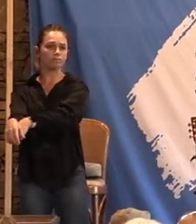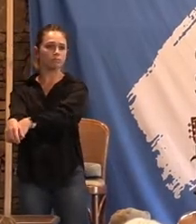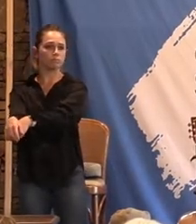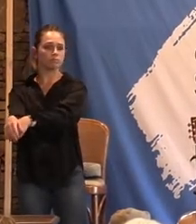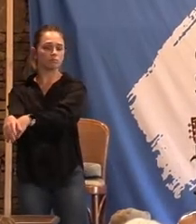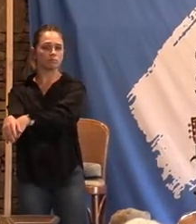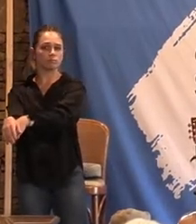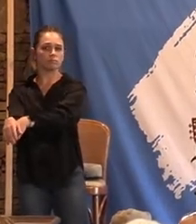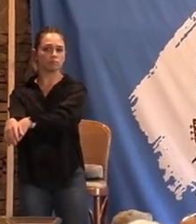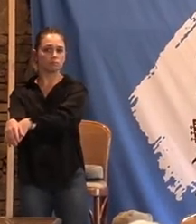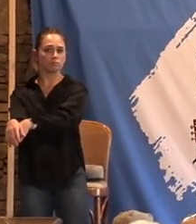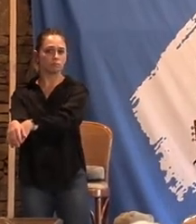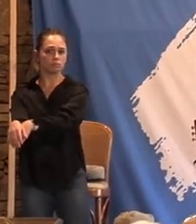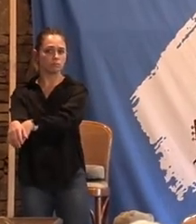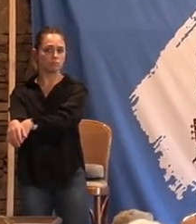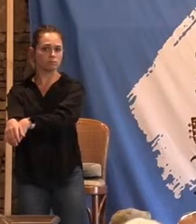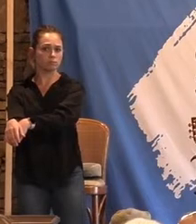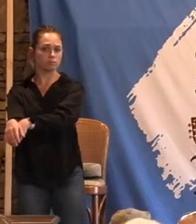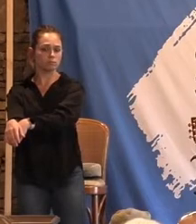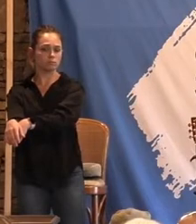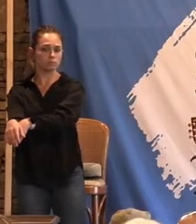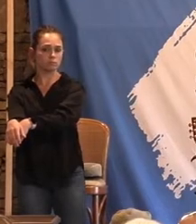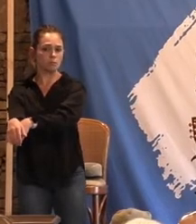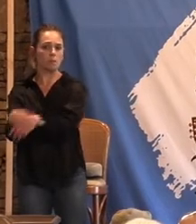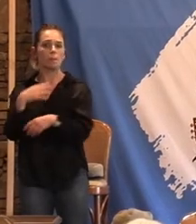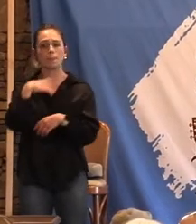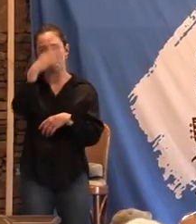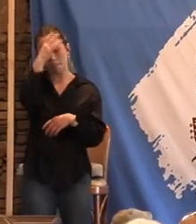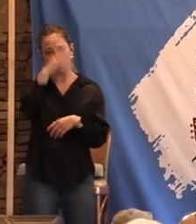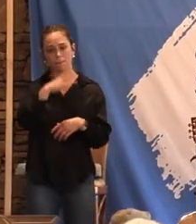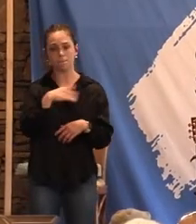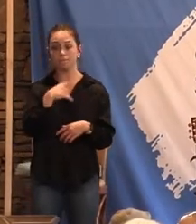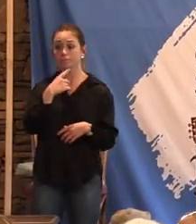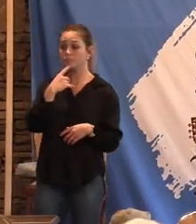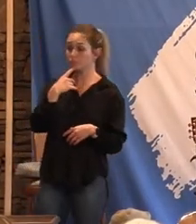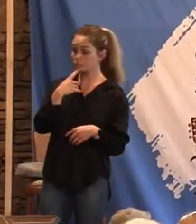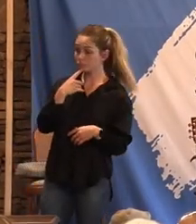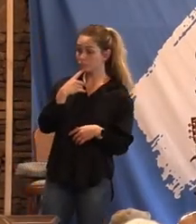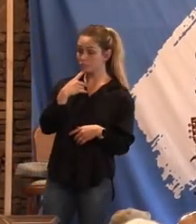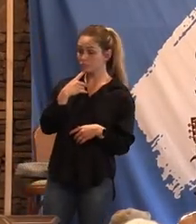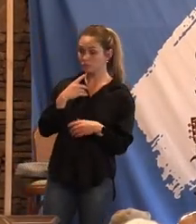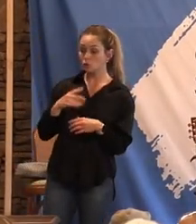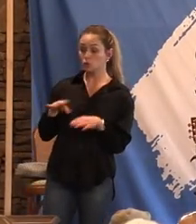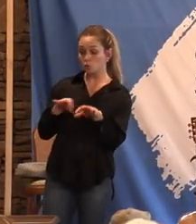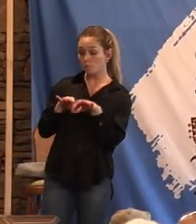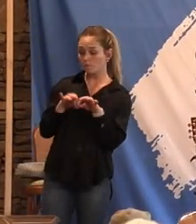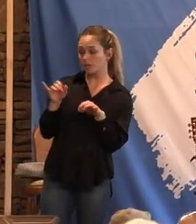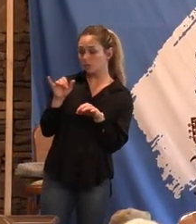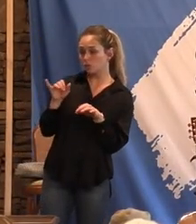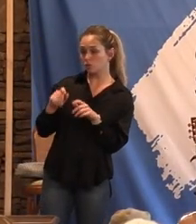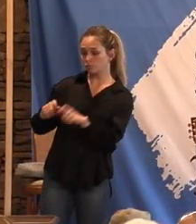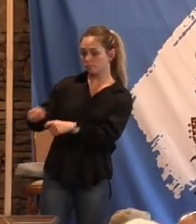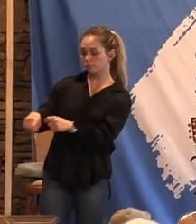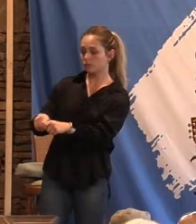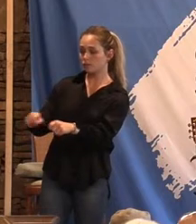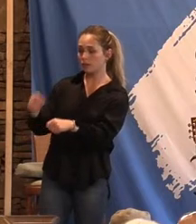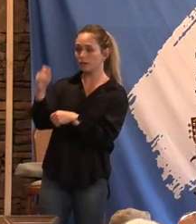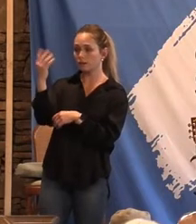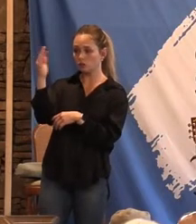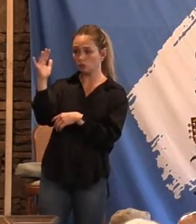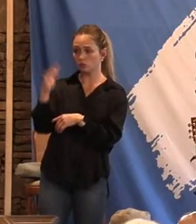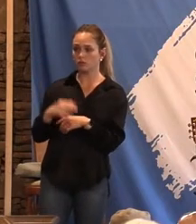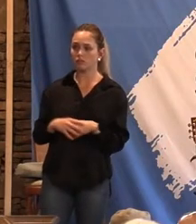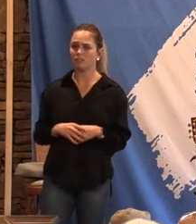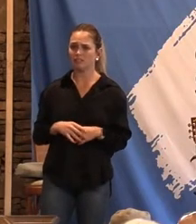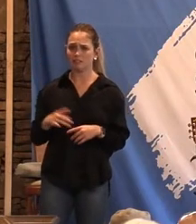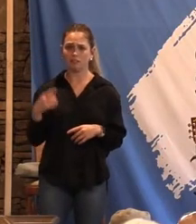so and then man said, you have to let me tie your feet to the tree. Tiger said, now